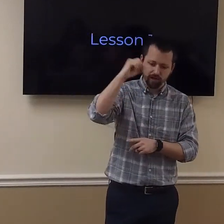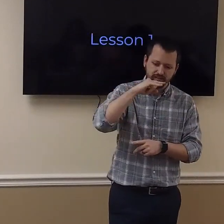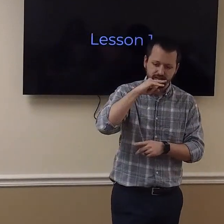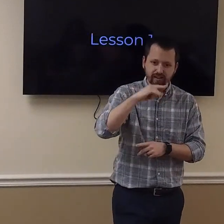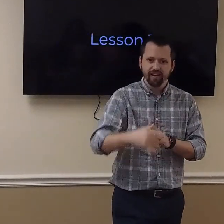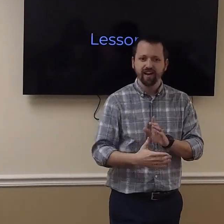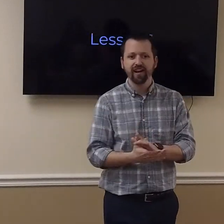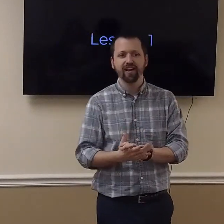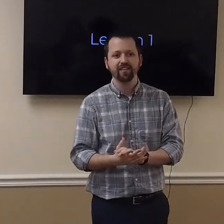Bucks.